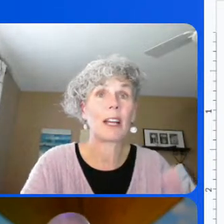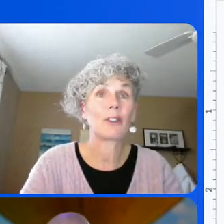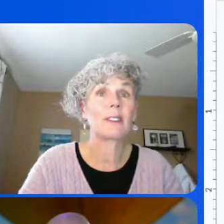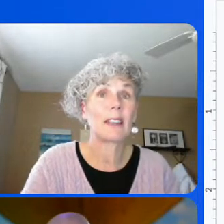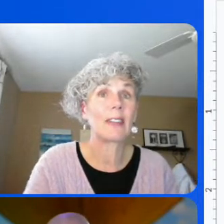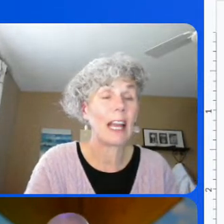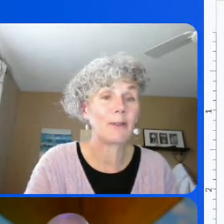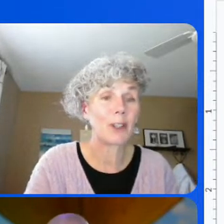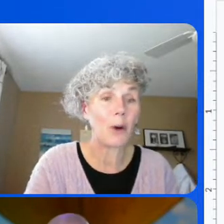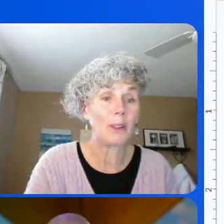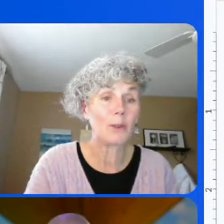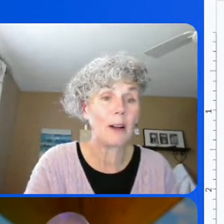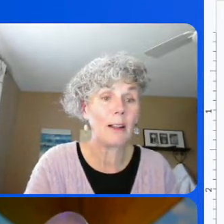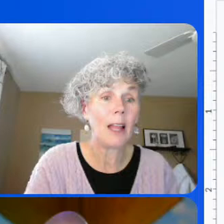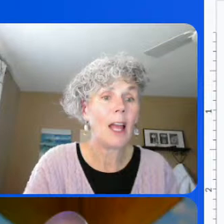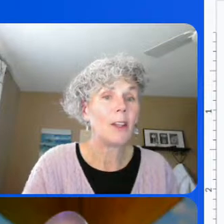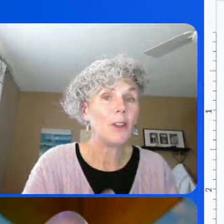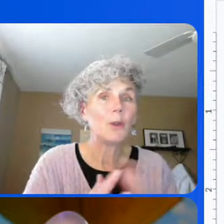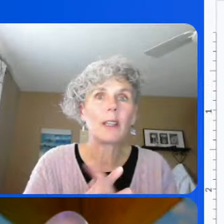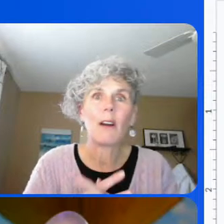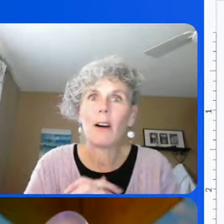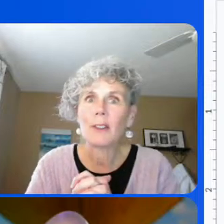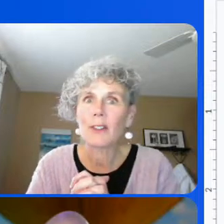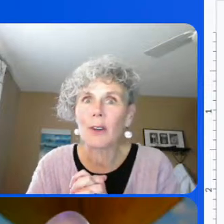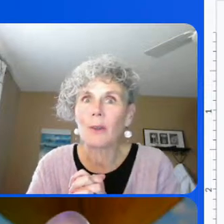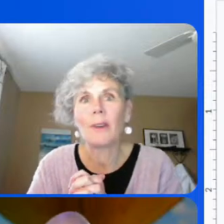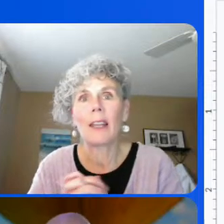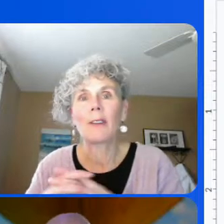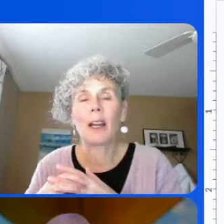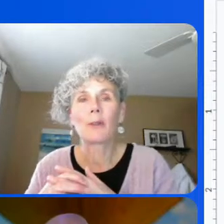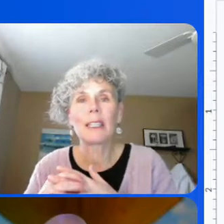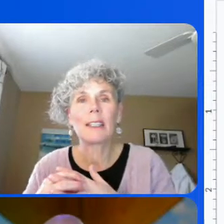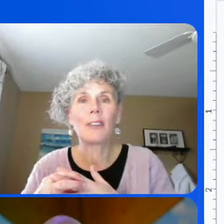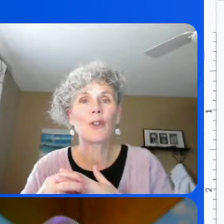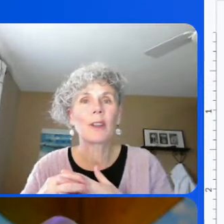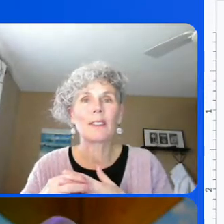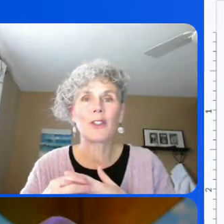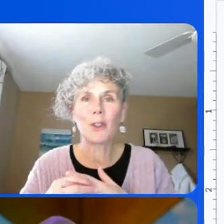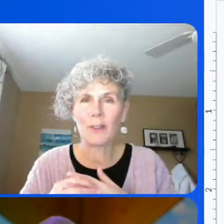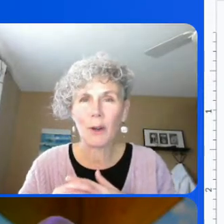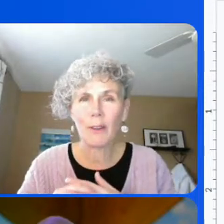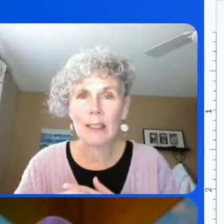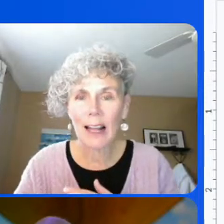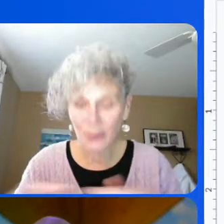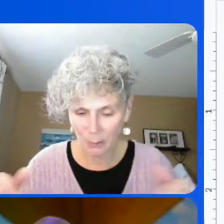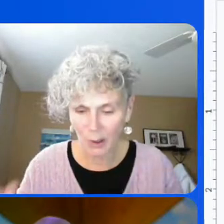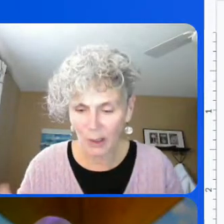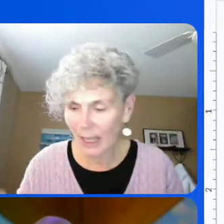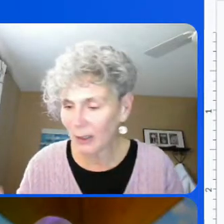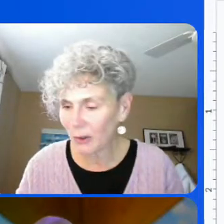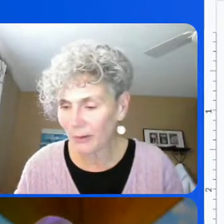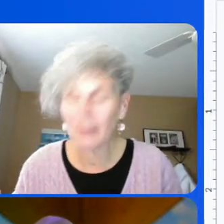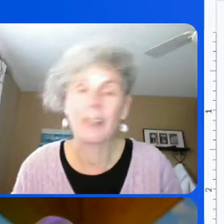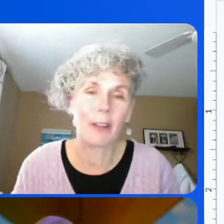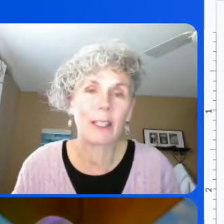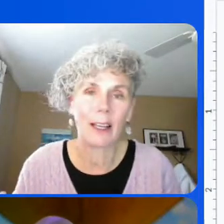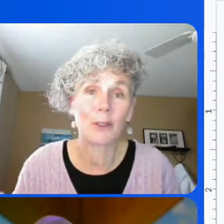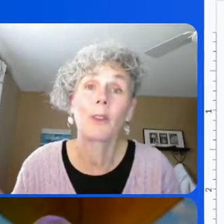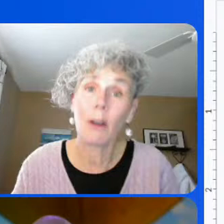directions that they have to go as well. You can also, and I really enjoy this too, if you have a classroom, look down at if you have a classroom, you all have